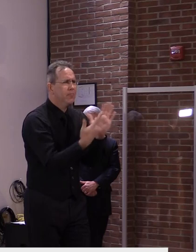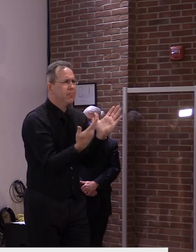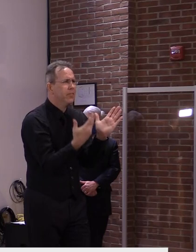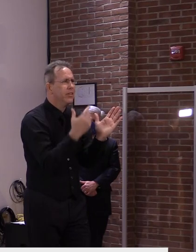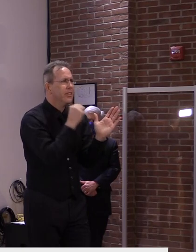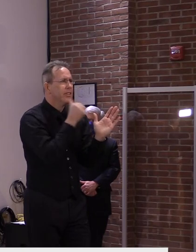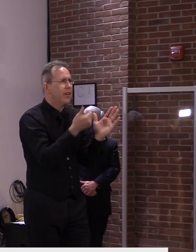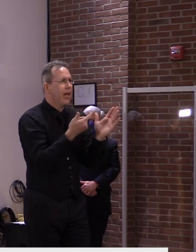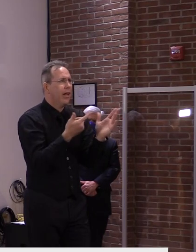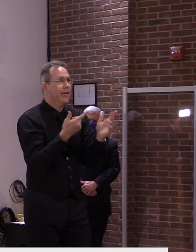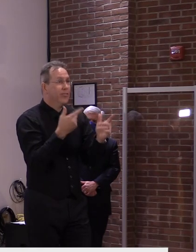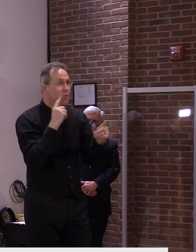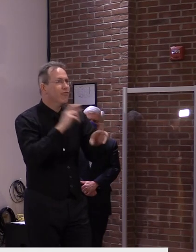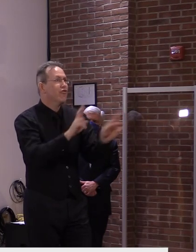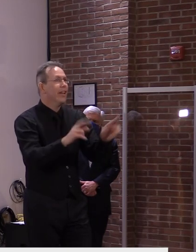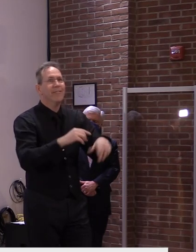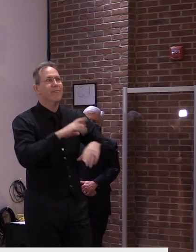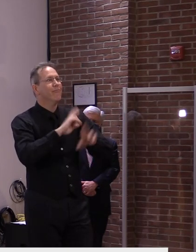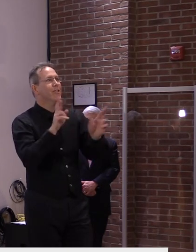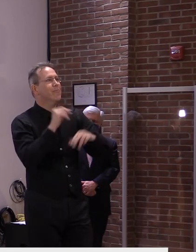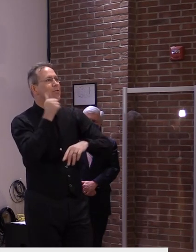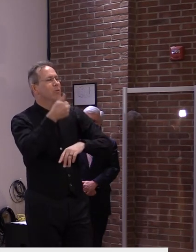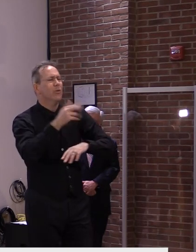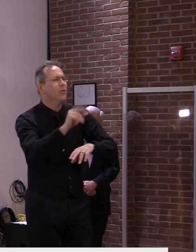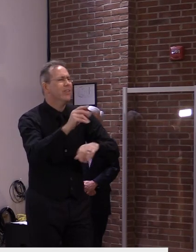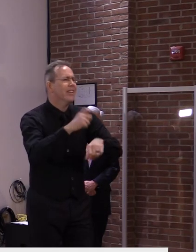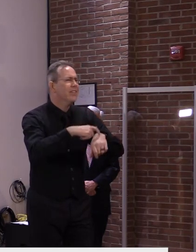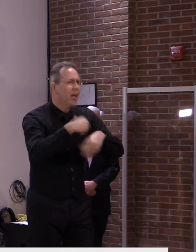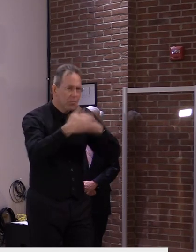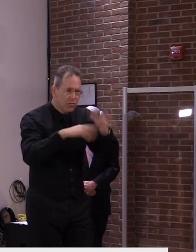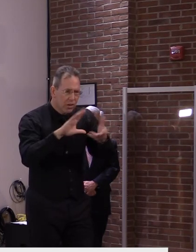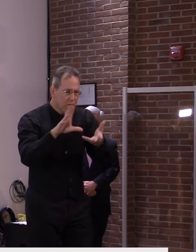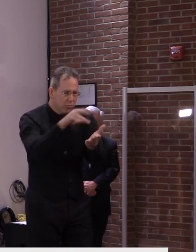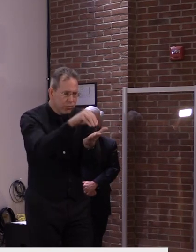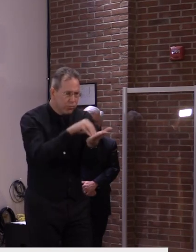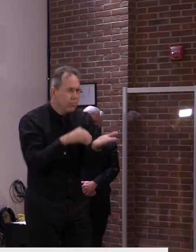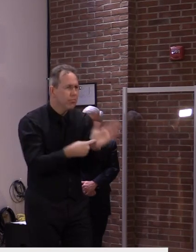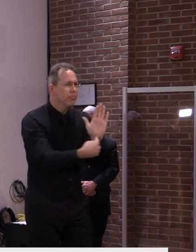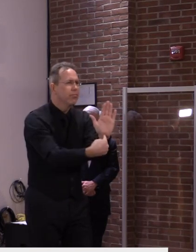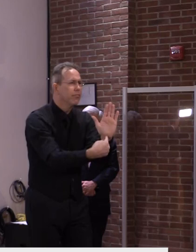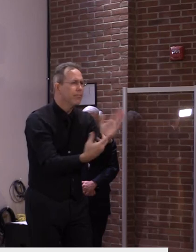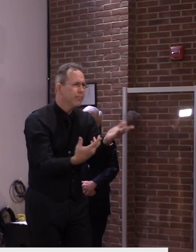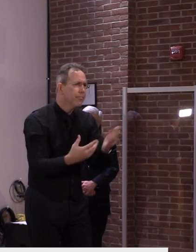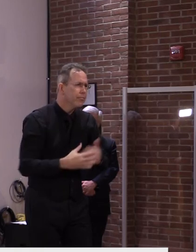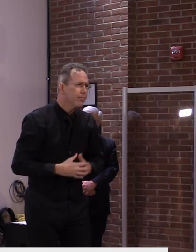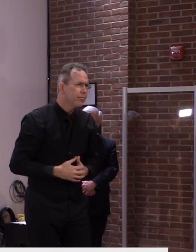I have seen. So I assume that they will be back with you.